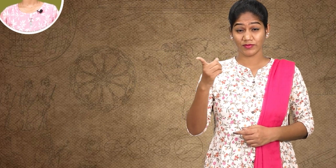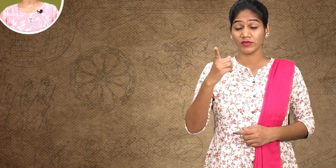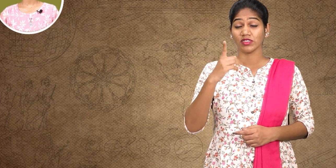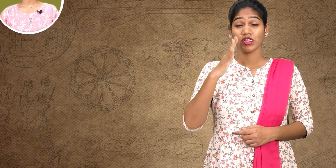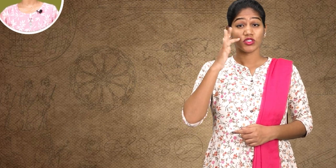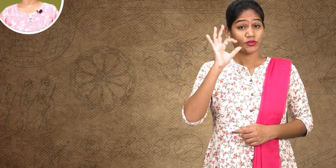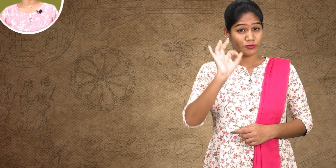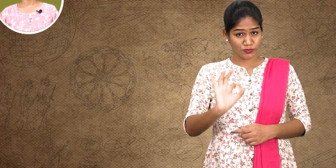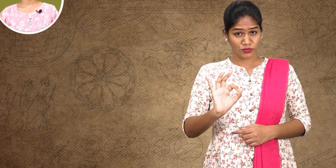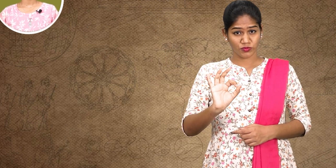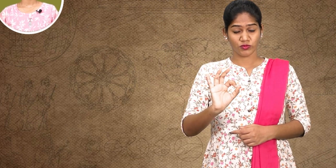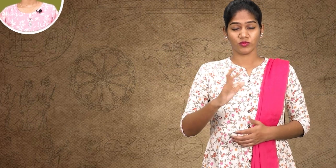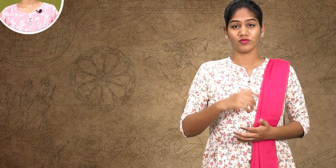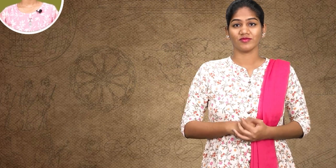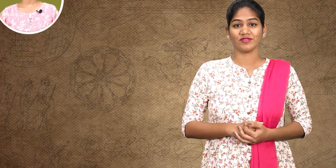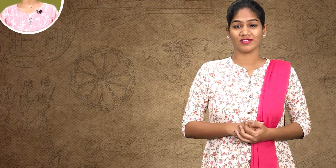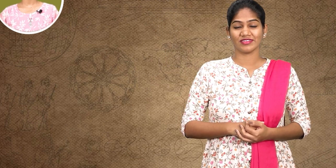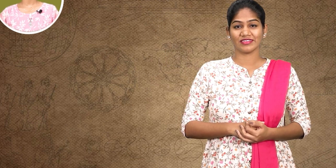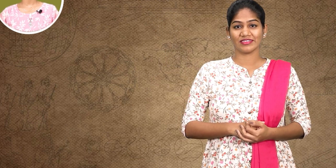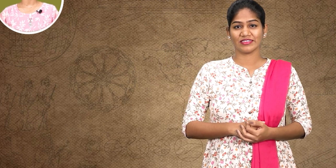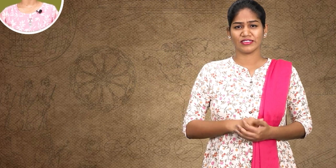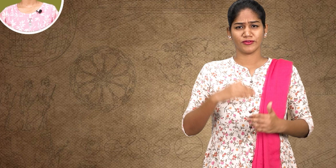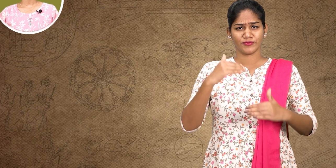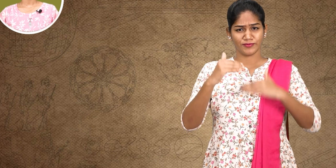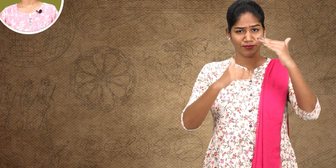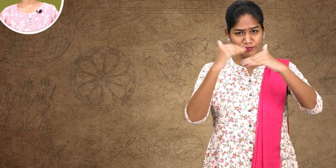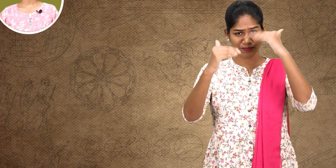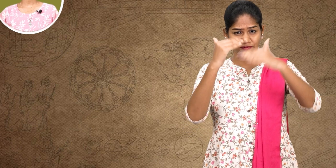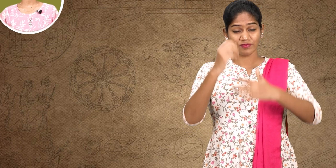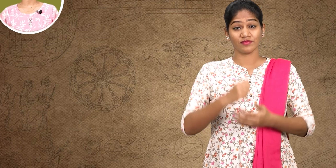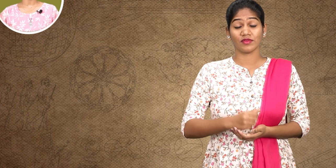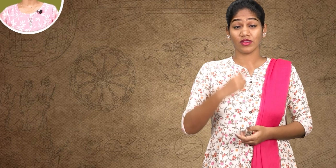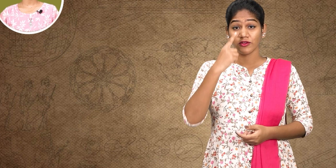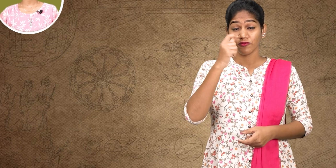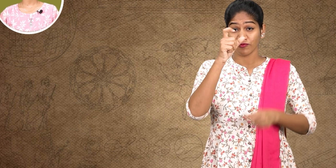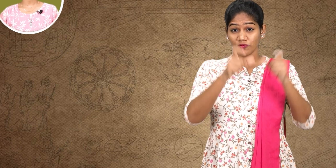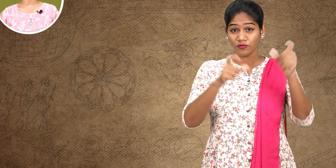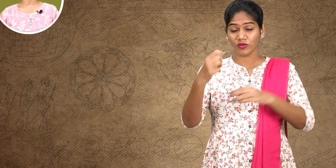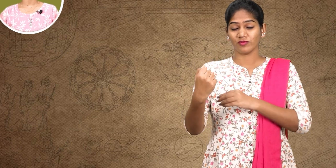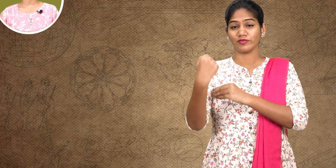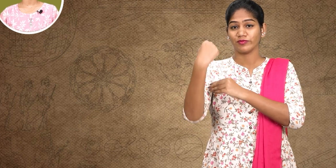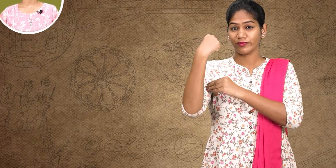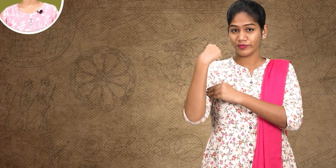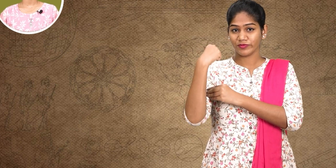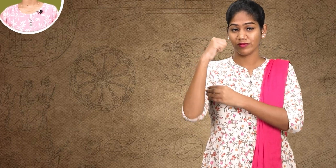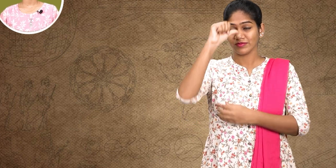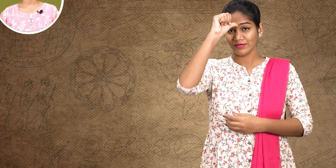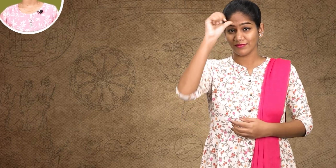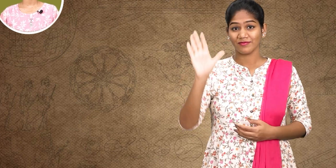vital role in improving women's rights in India.